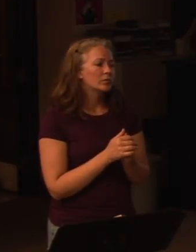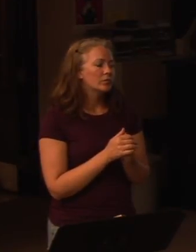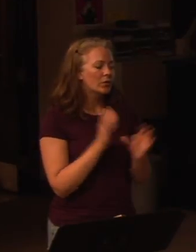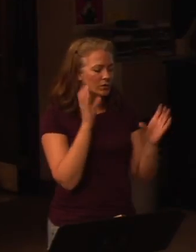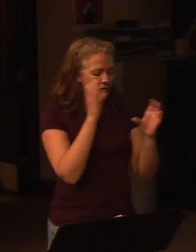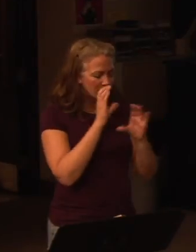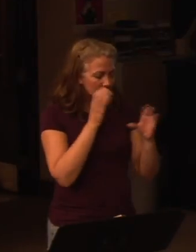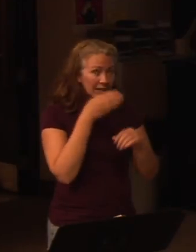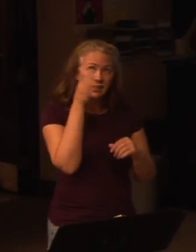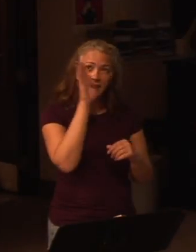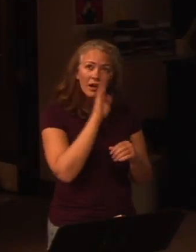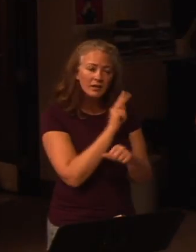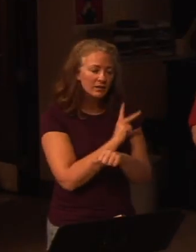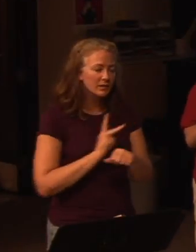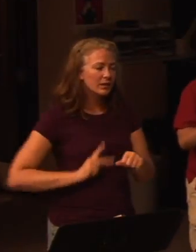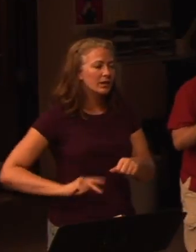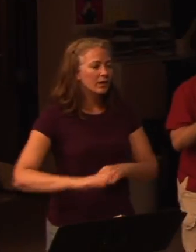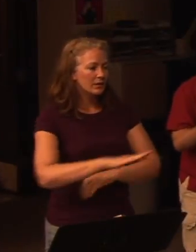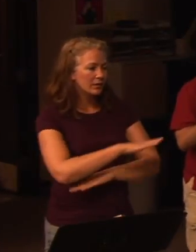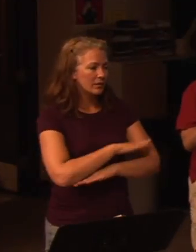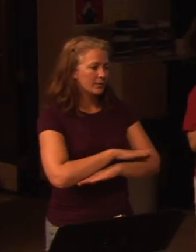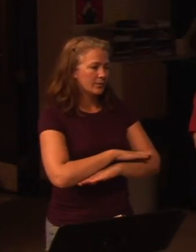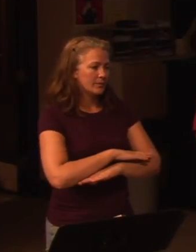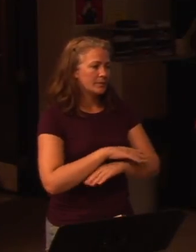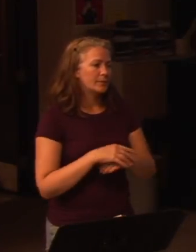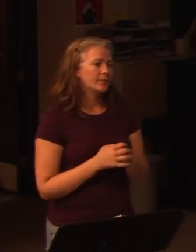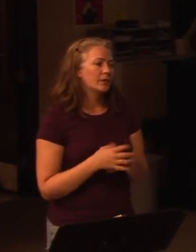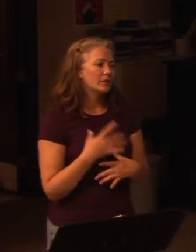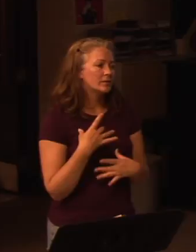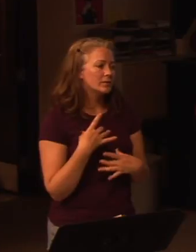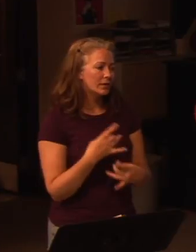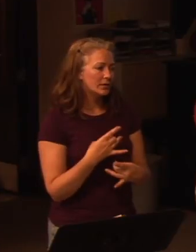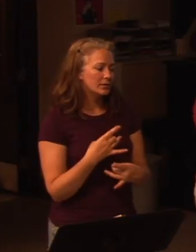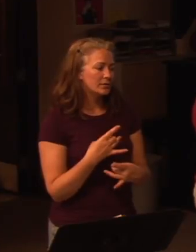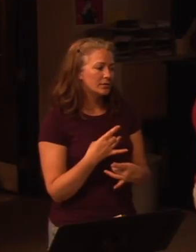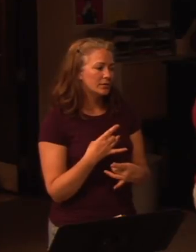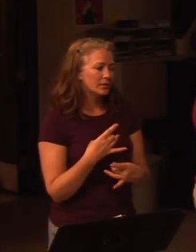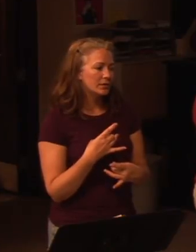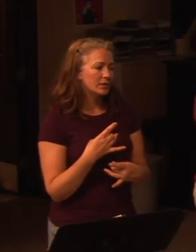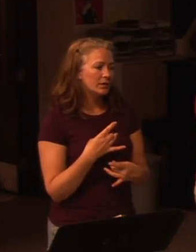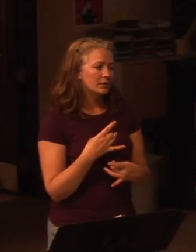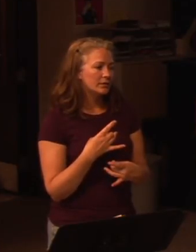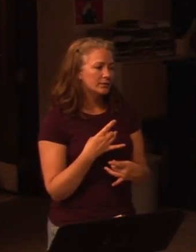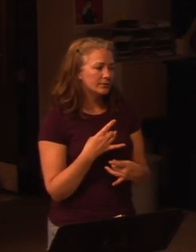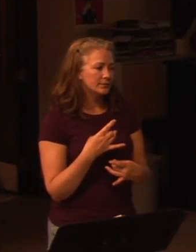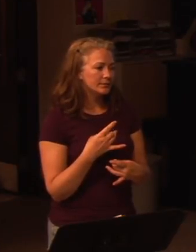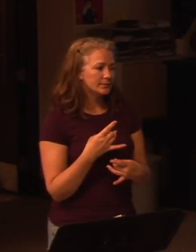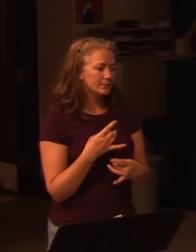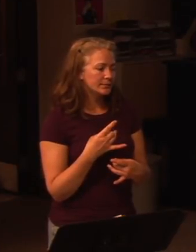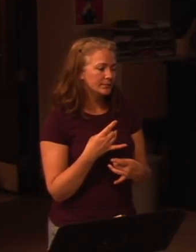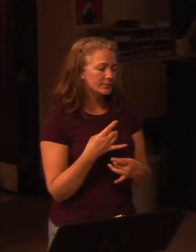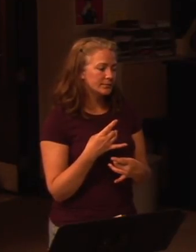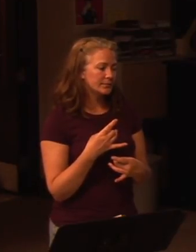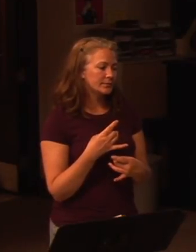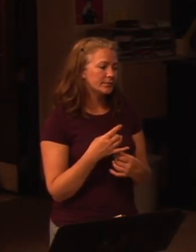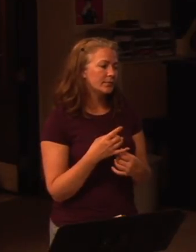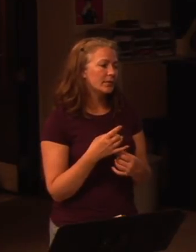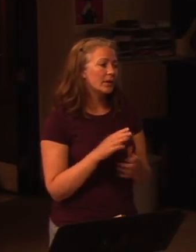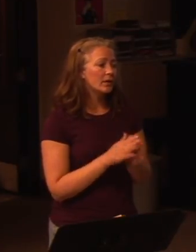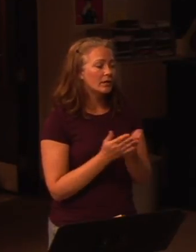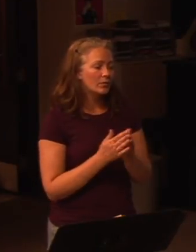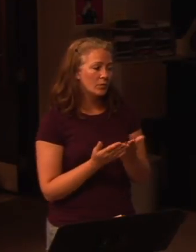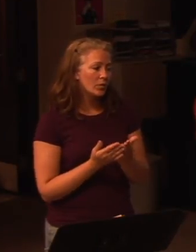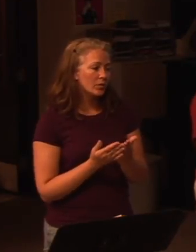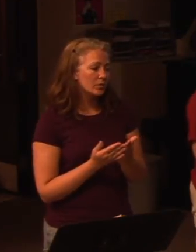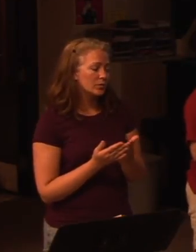first. It was interesting in reading this book on the emerging churches, a lot of these folks were exploring, what does it mean to start a new church? And they were